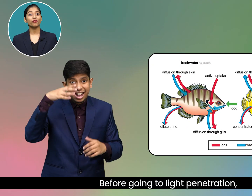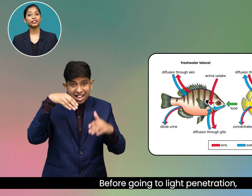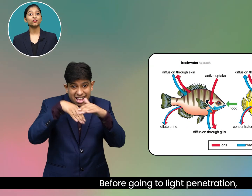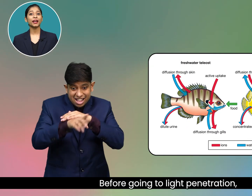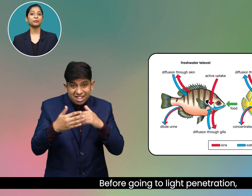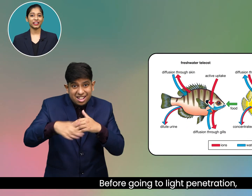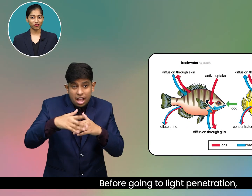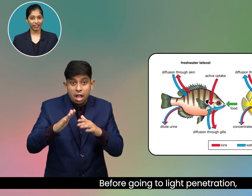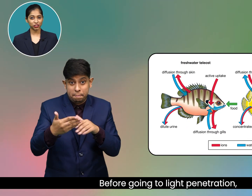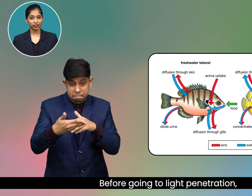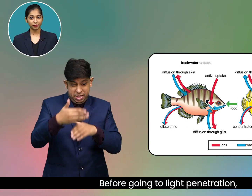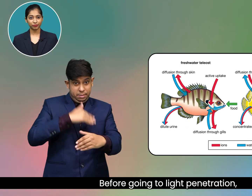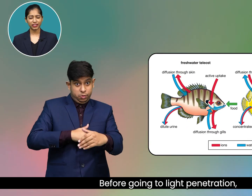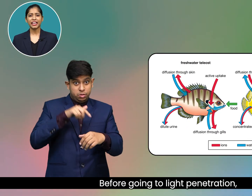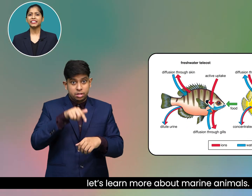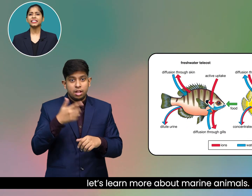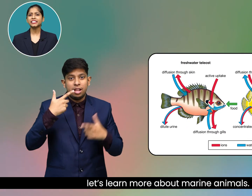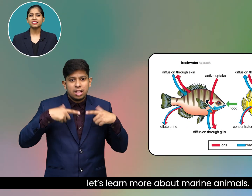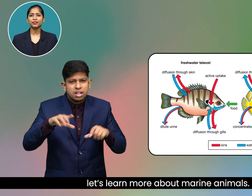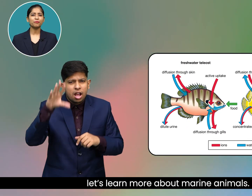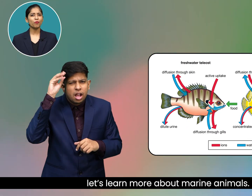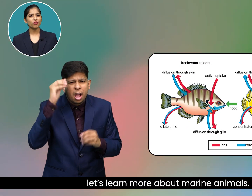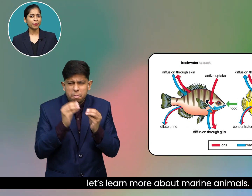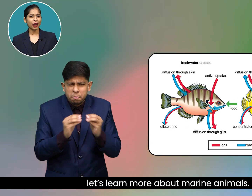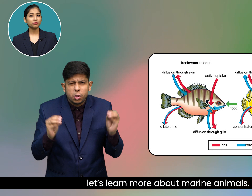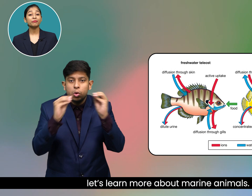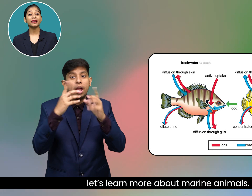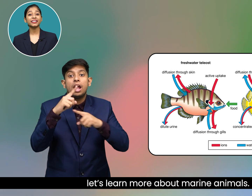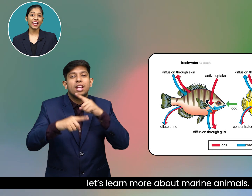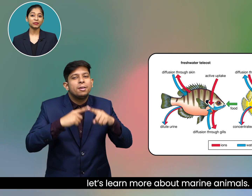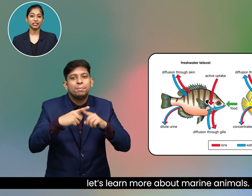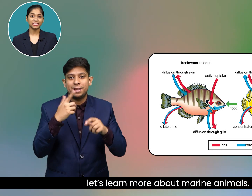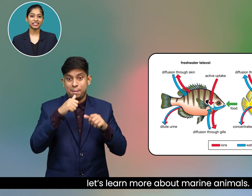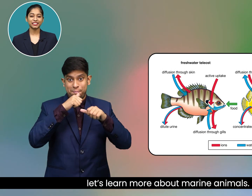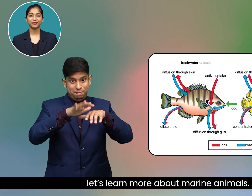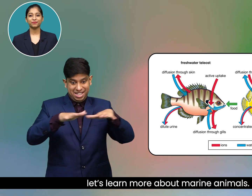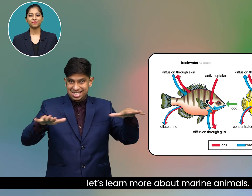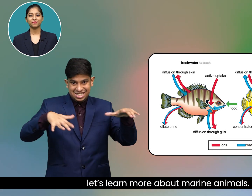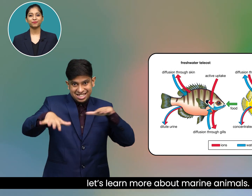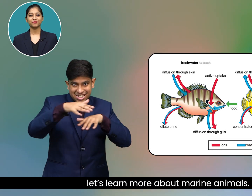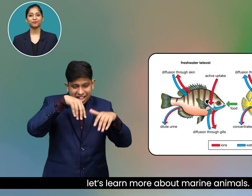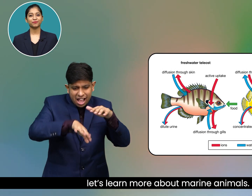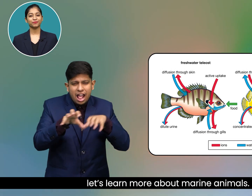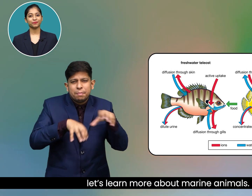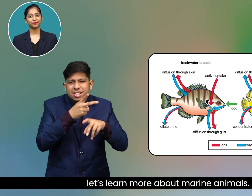Before going to light penetration, let's learn more about marine animals.